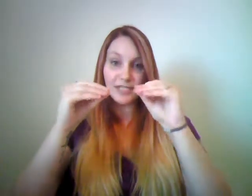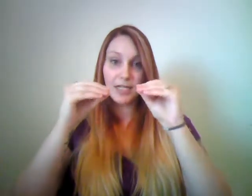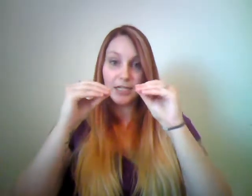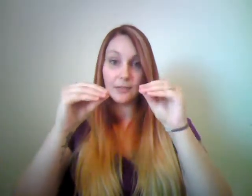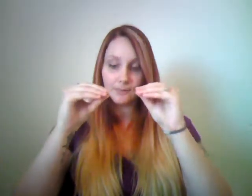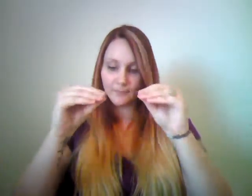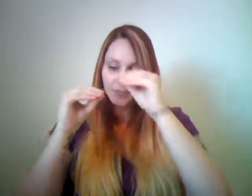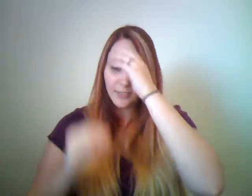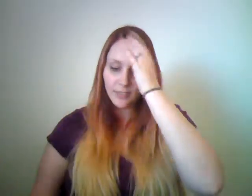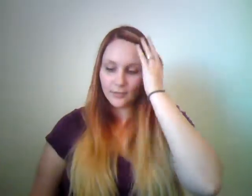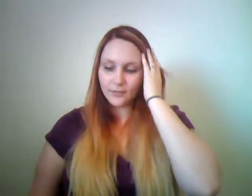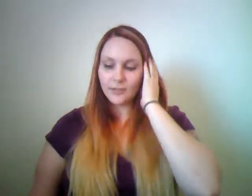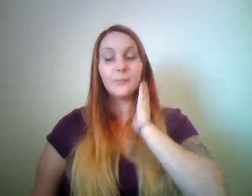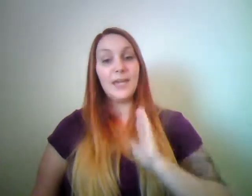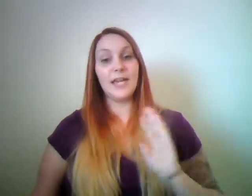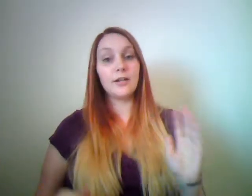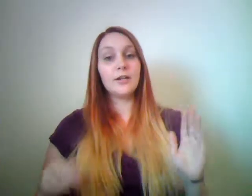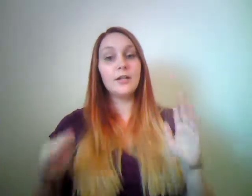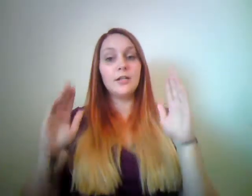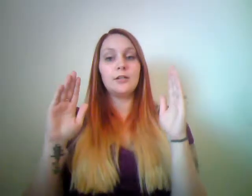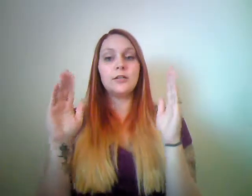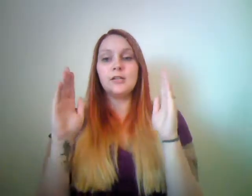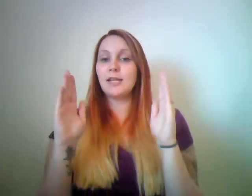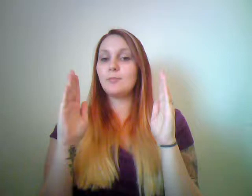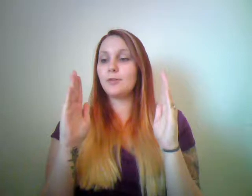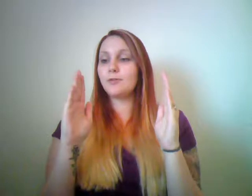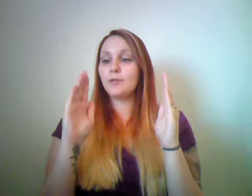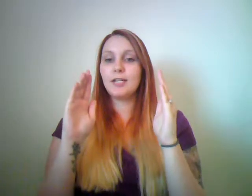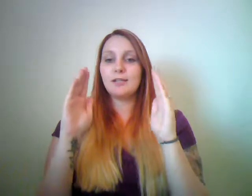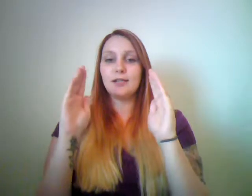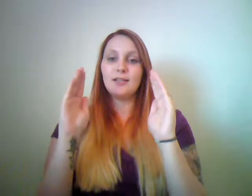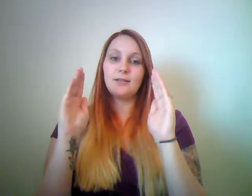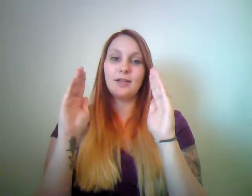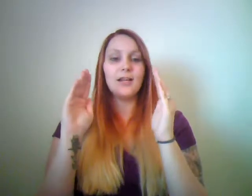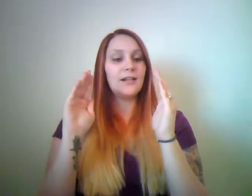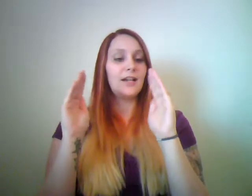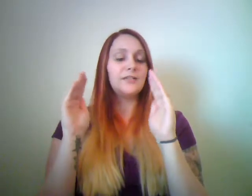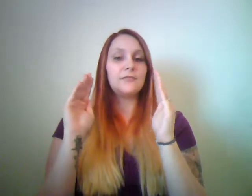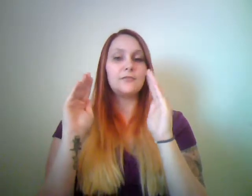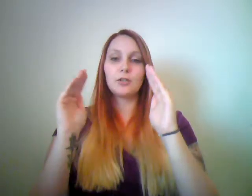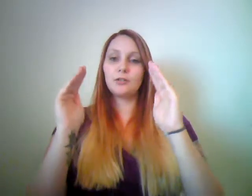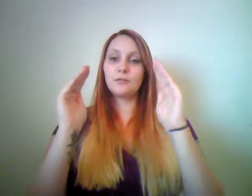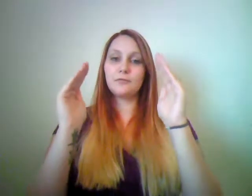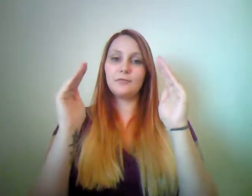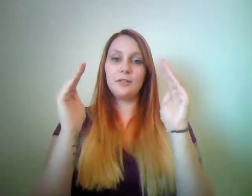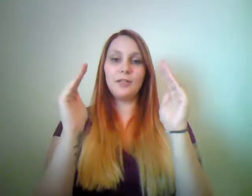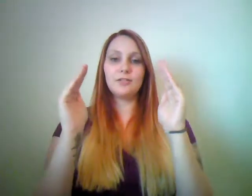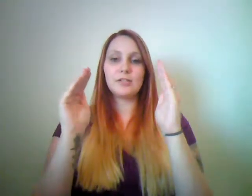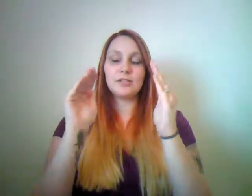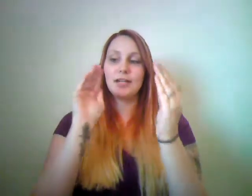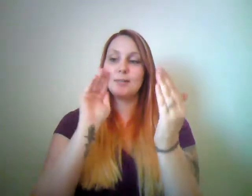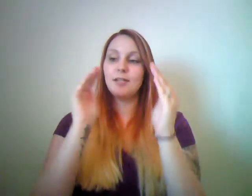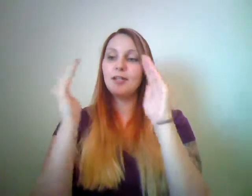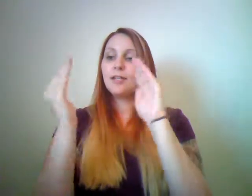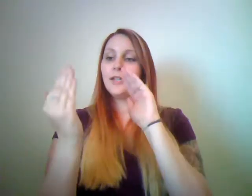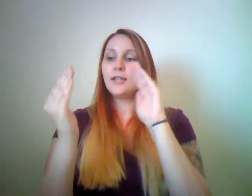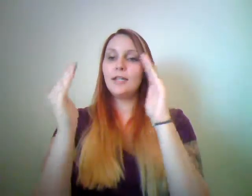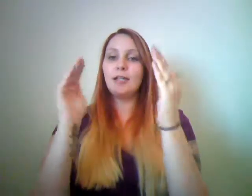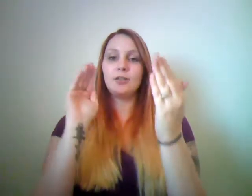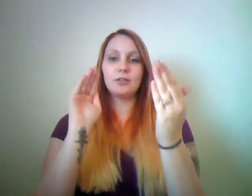none. Compare. You're going to take both of your hands and I kind of curve them in just a tiny bit, and you're going